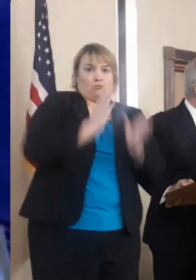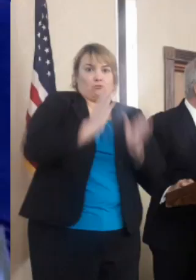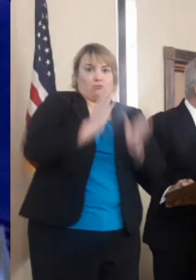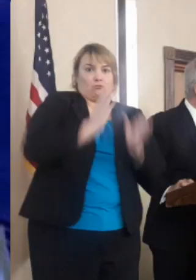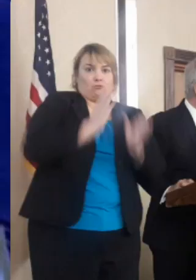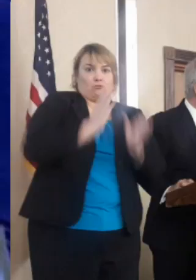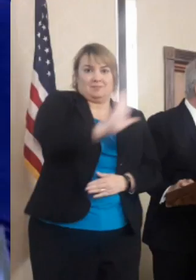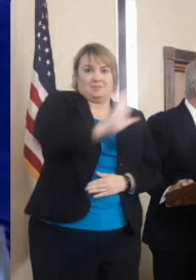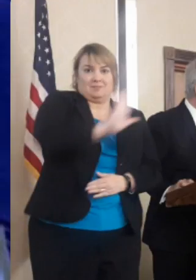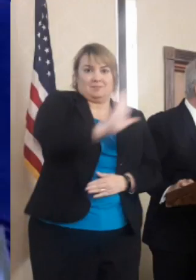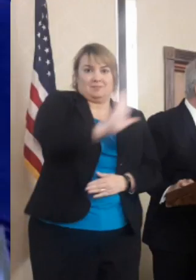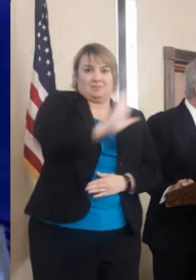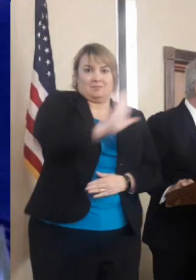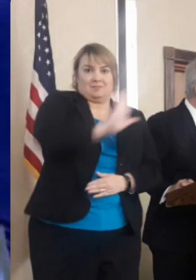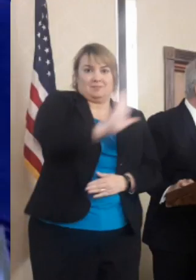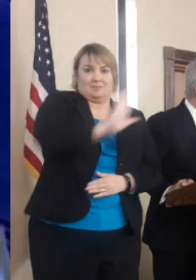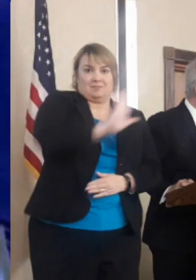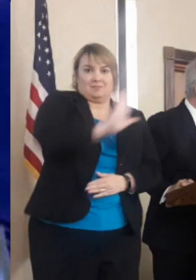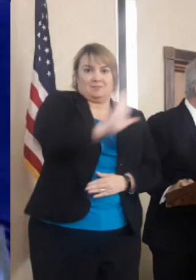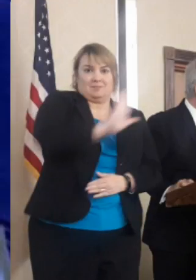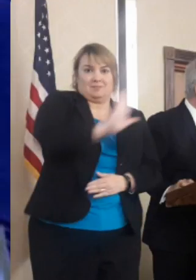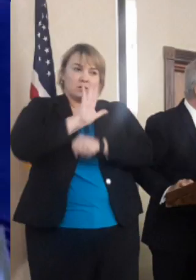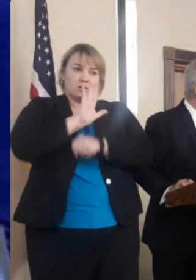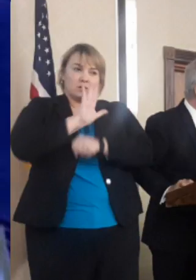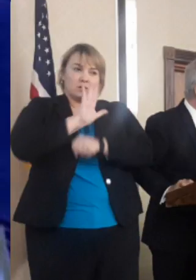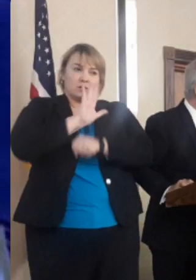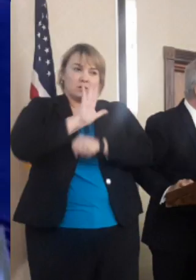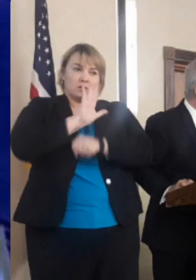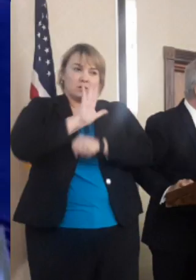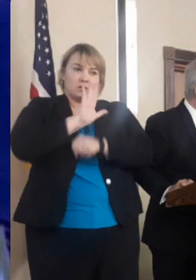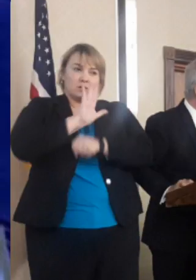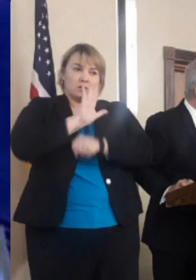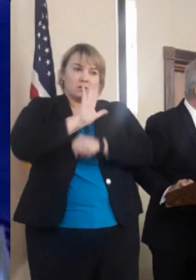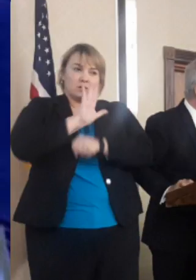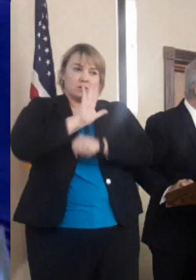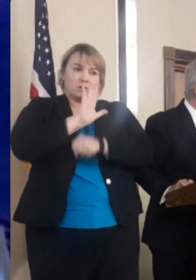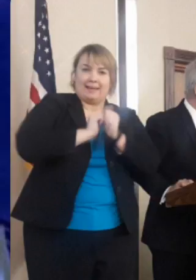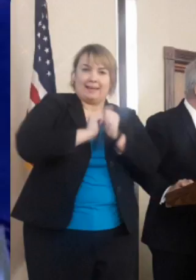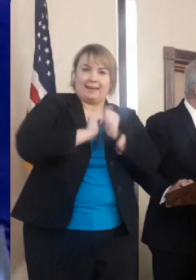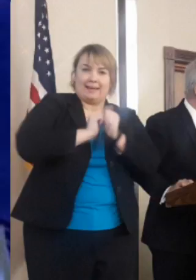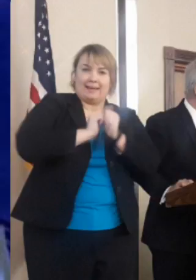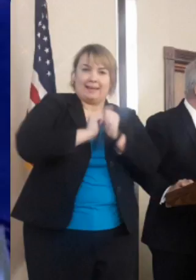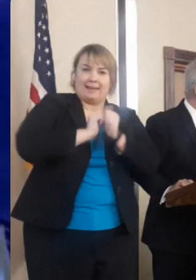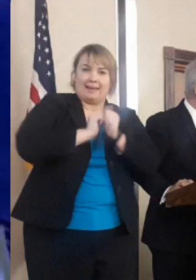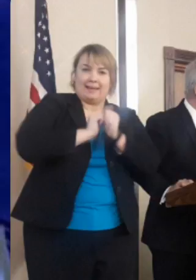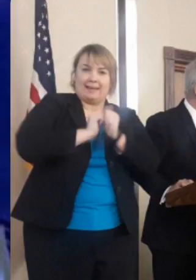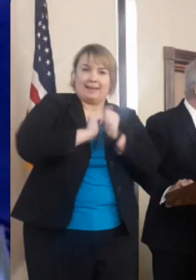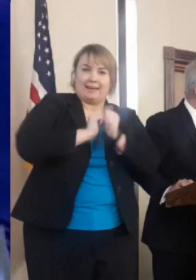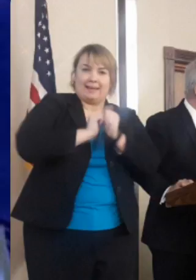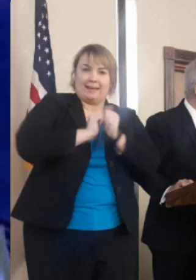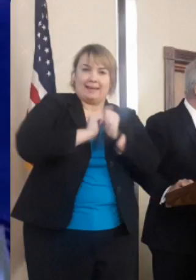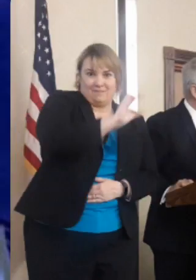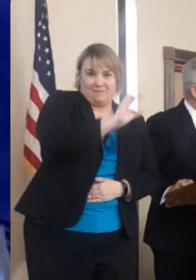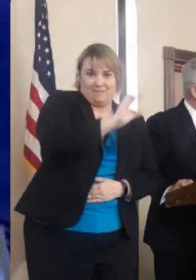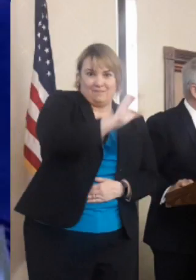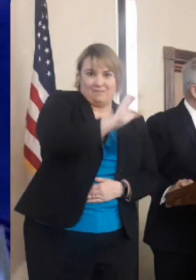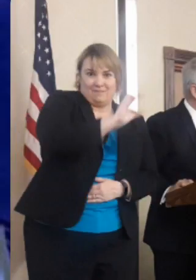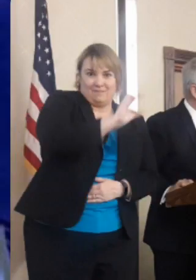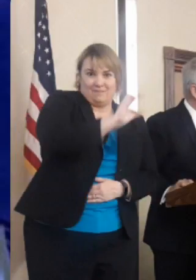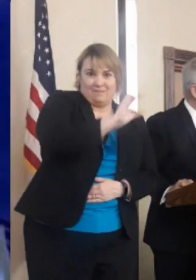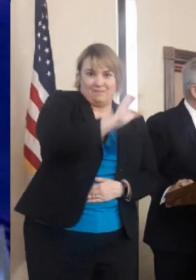that office. And that's an issue I wasn't even aware of when I put this notice in. If it is